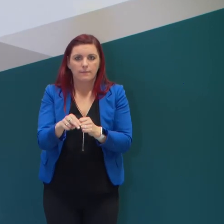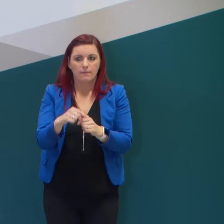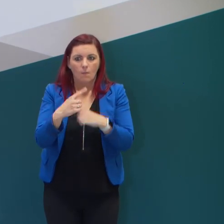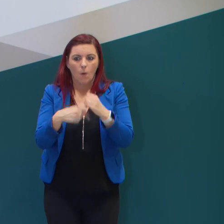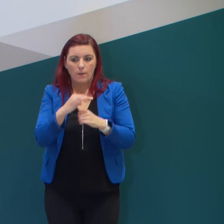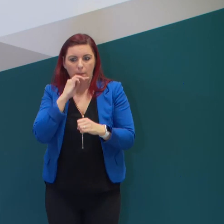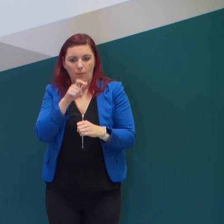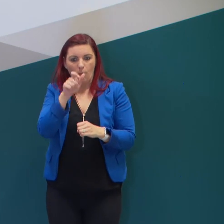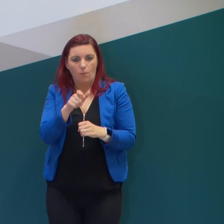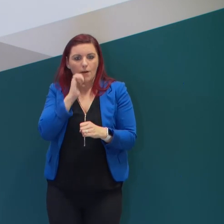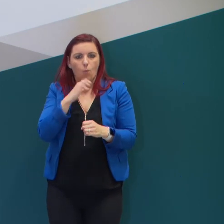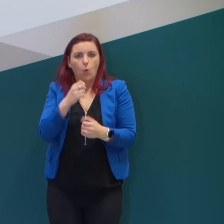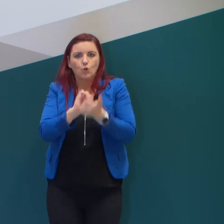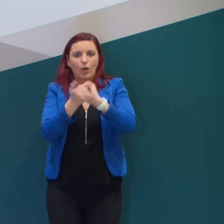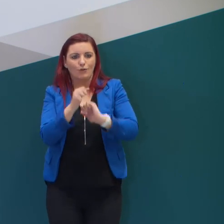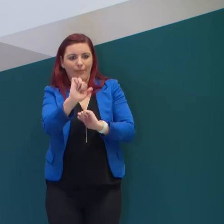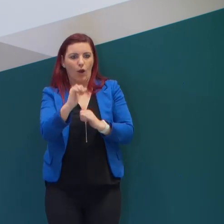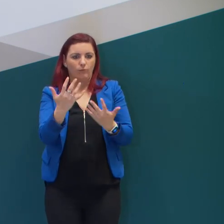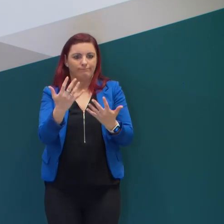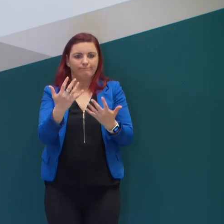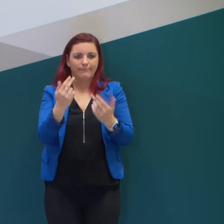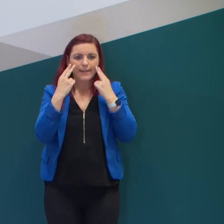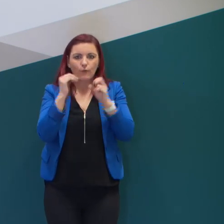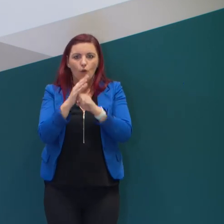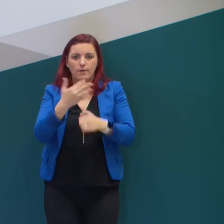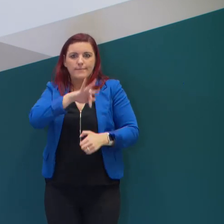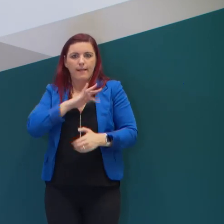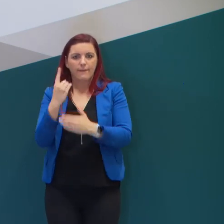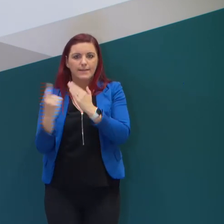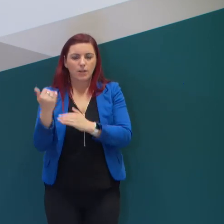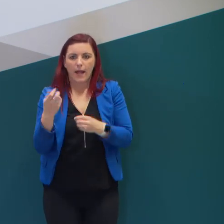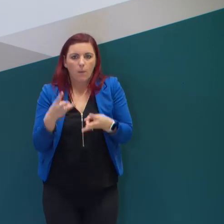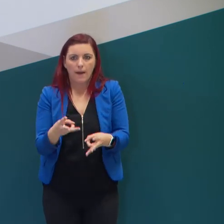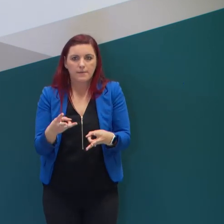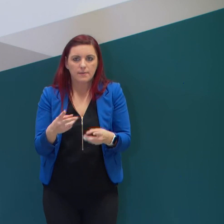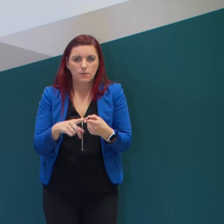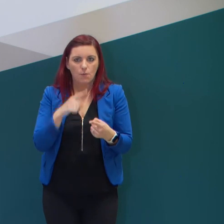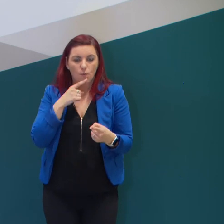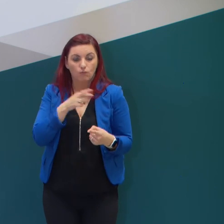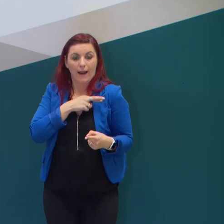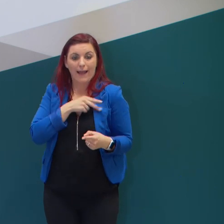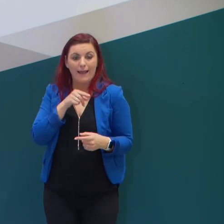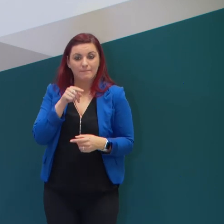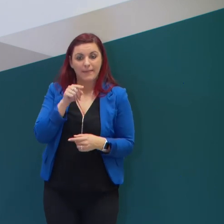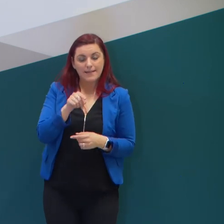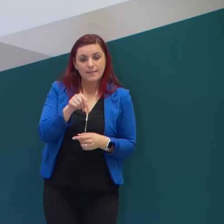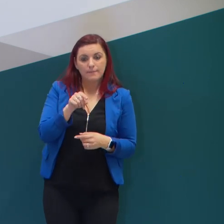no difference to the course of their illness. It's to improve our detection rate so we can instigate contact tracing. So